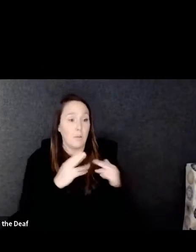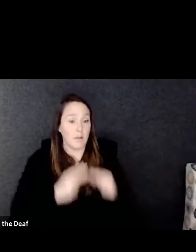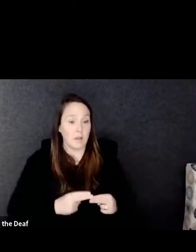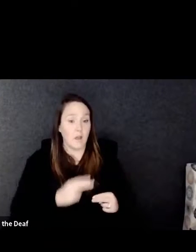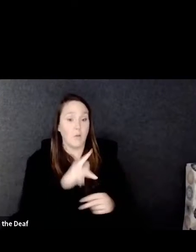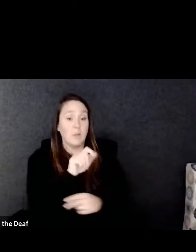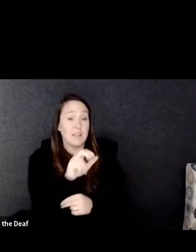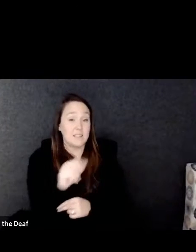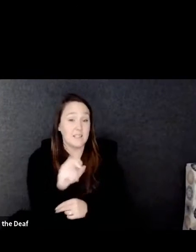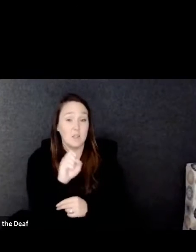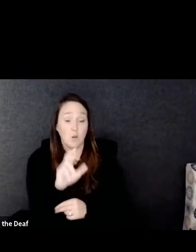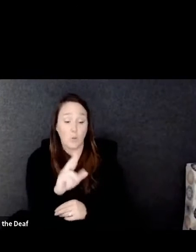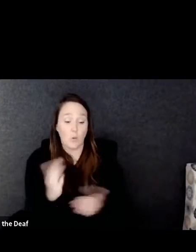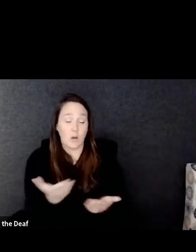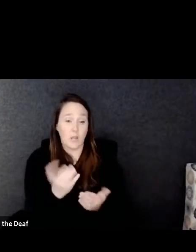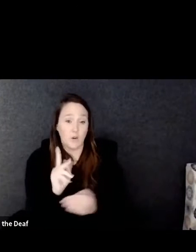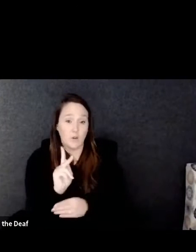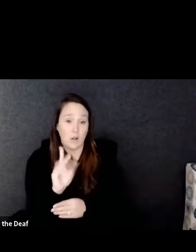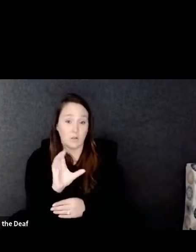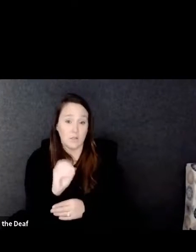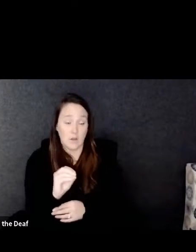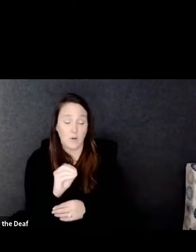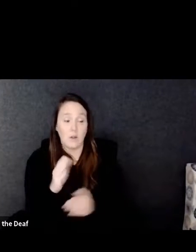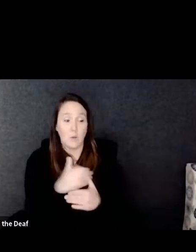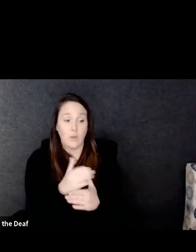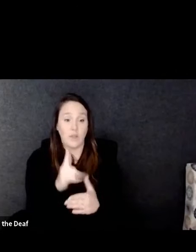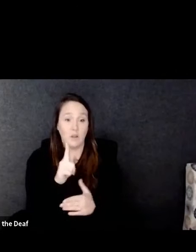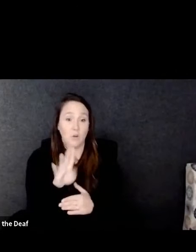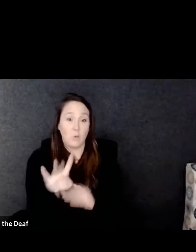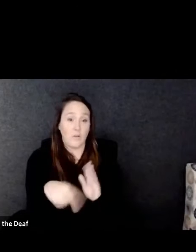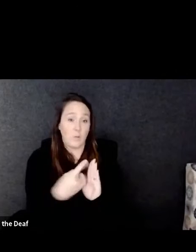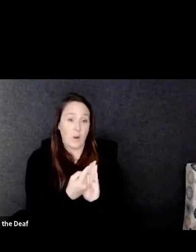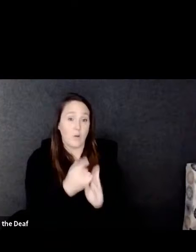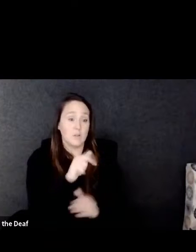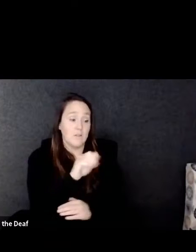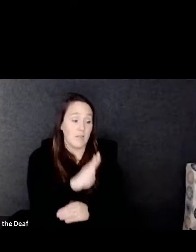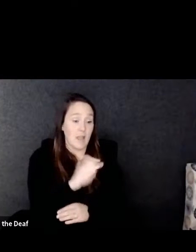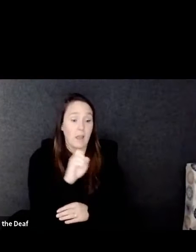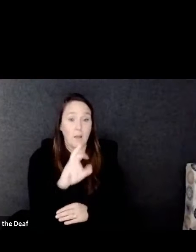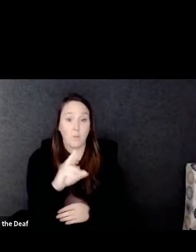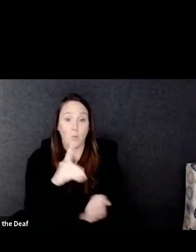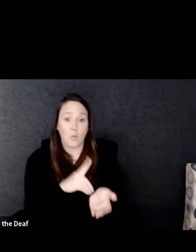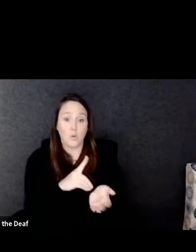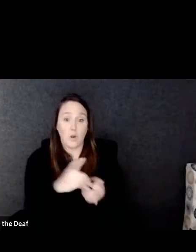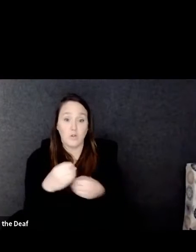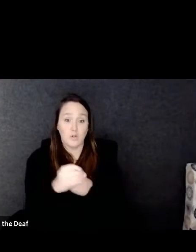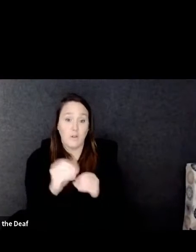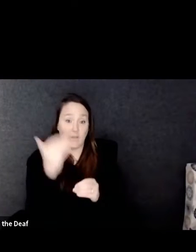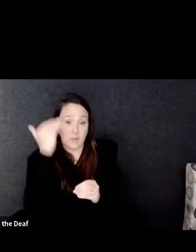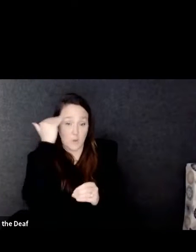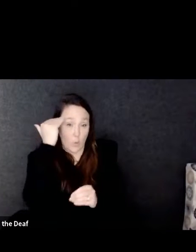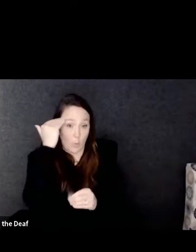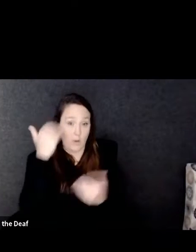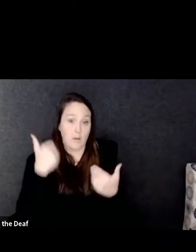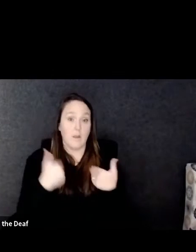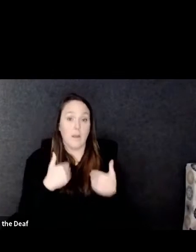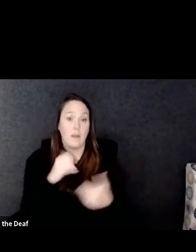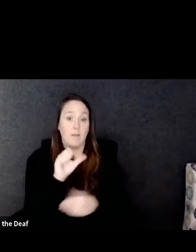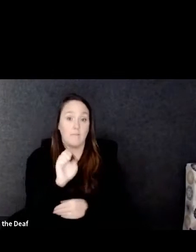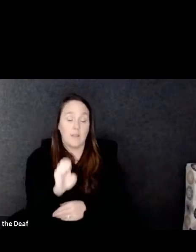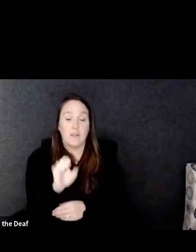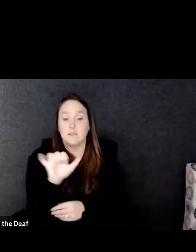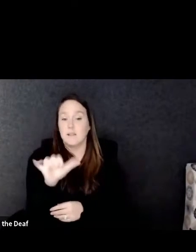or here at Knox County, within 24 hours of the lab or the doctor's office knowing that they have a case. That was not